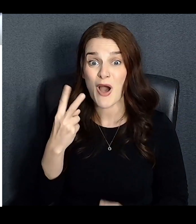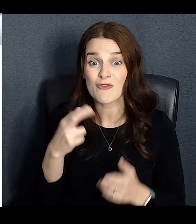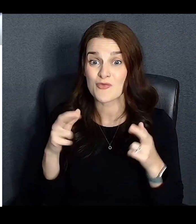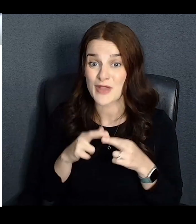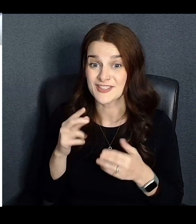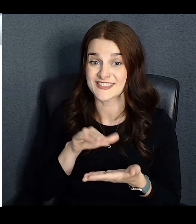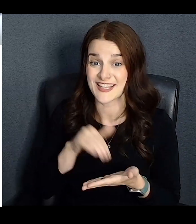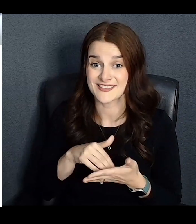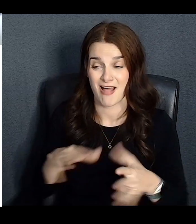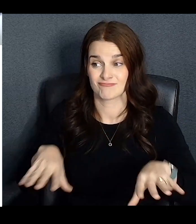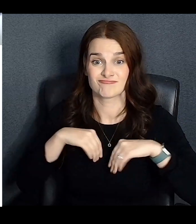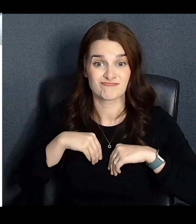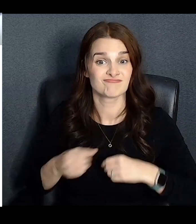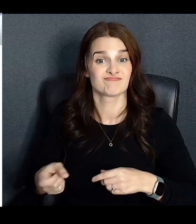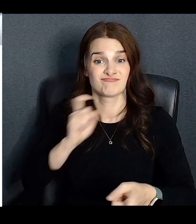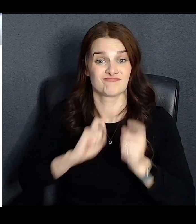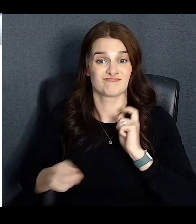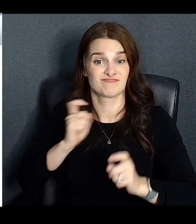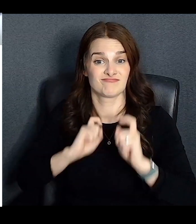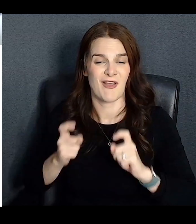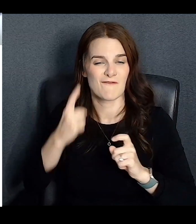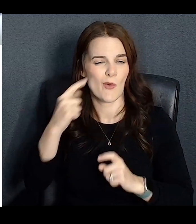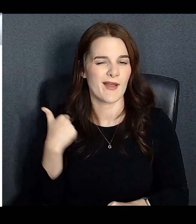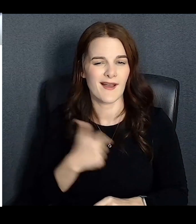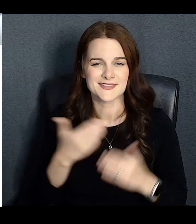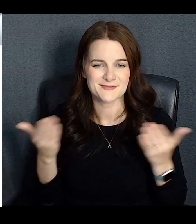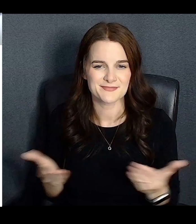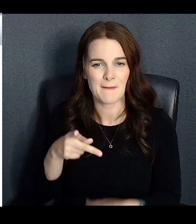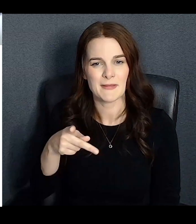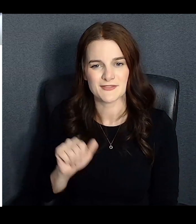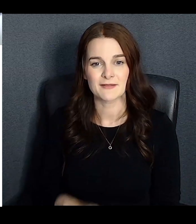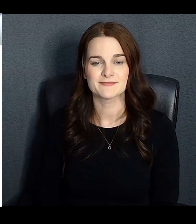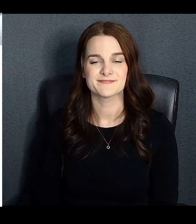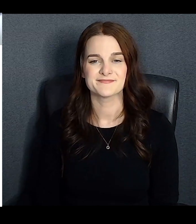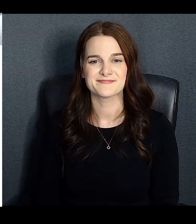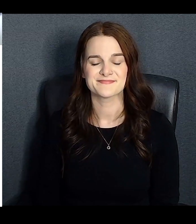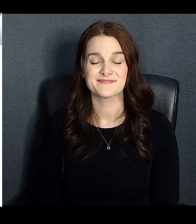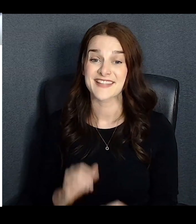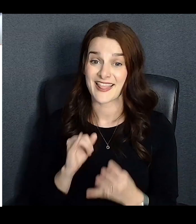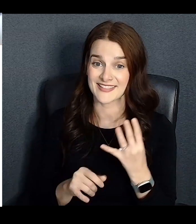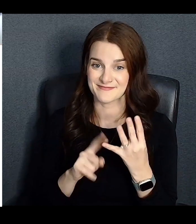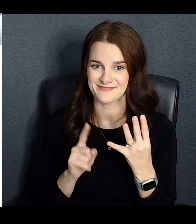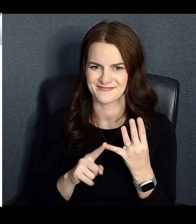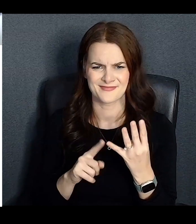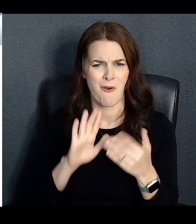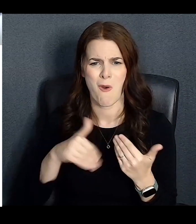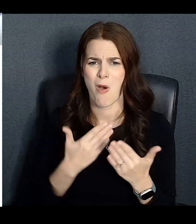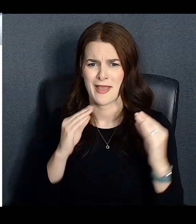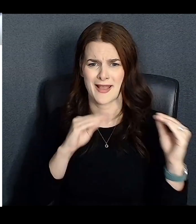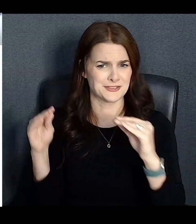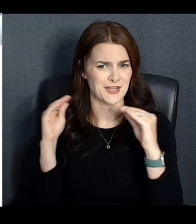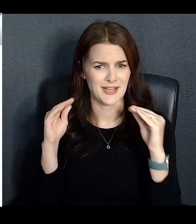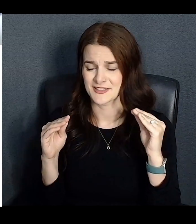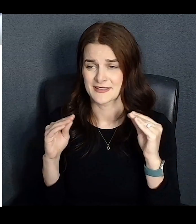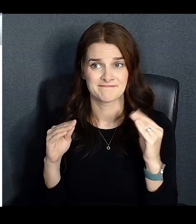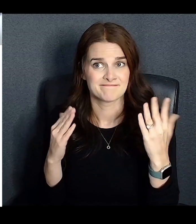regional centers that do equipment donations for us in Pennsylvania. The last thing is we all do some type of education. So that could be